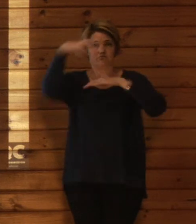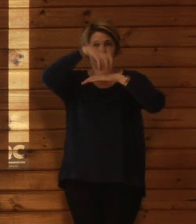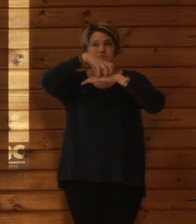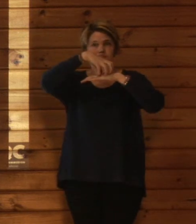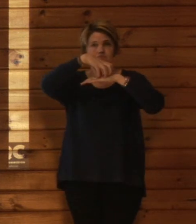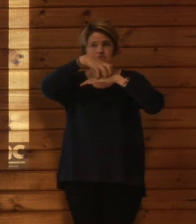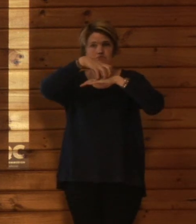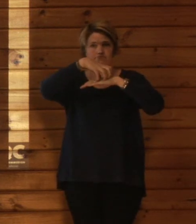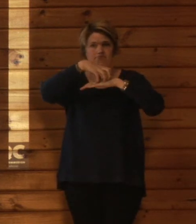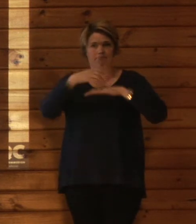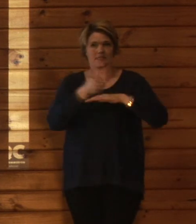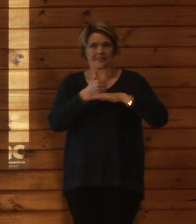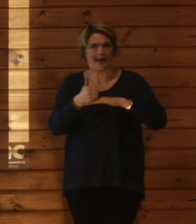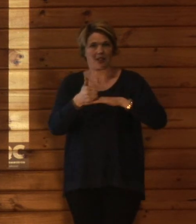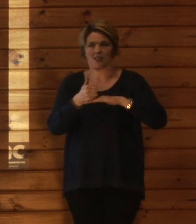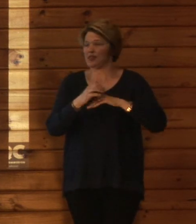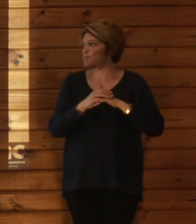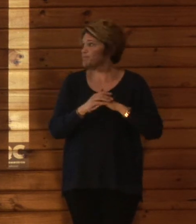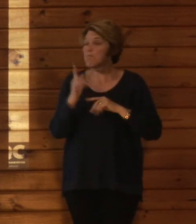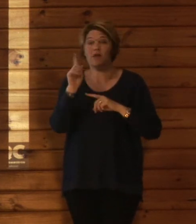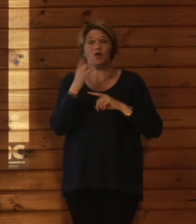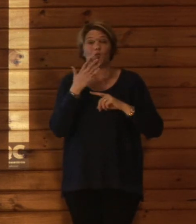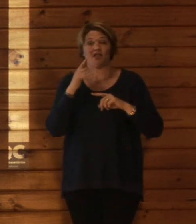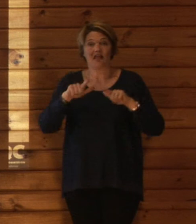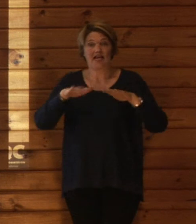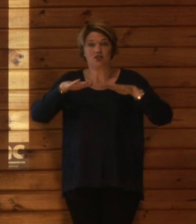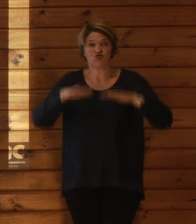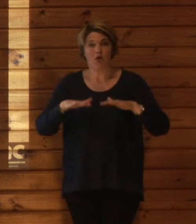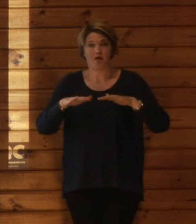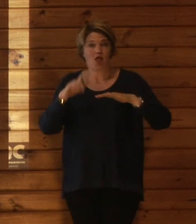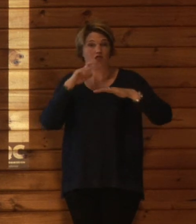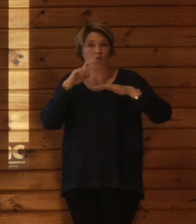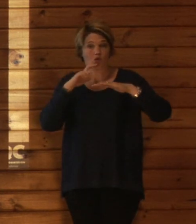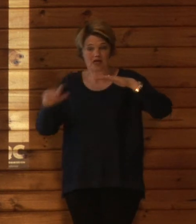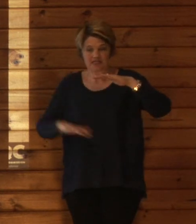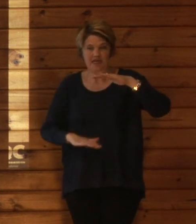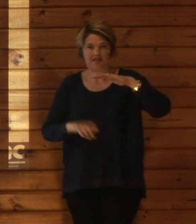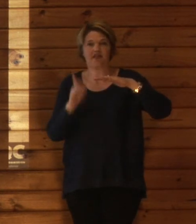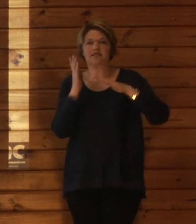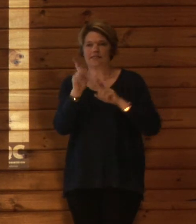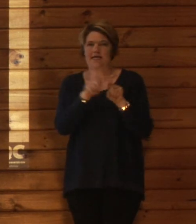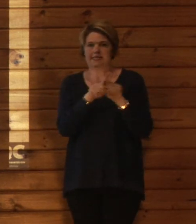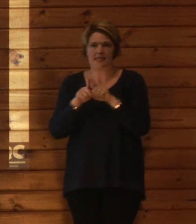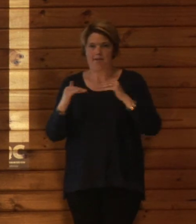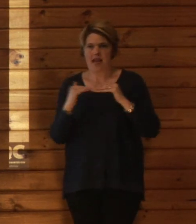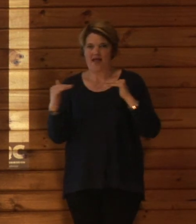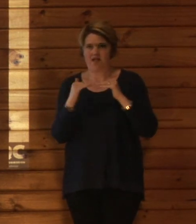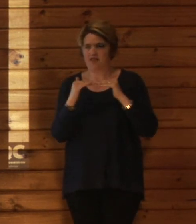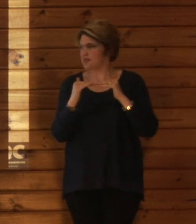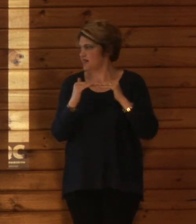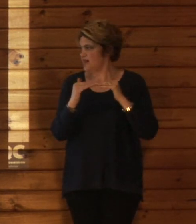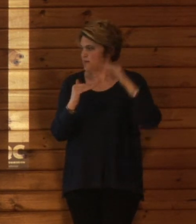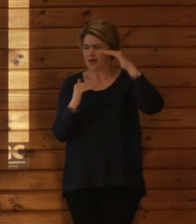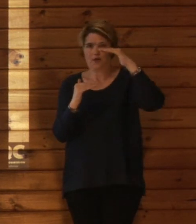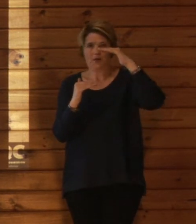because of the earthquake, the water stays about the same level down here. But now this land has dropped, you've got less of this thin, dry crust holding up the